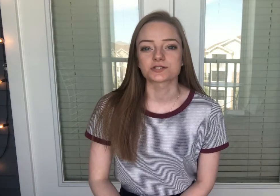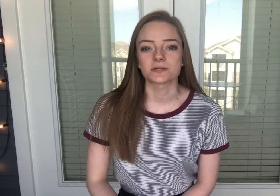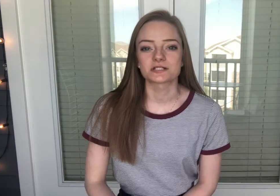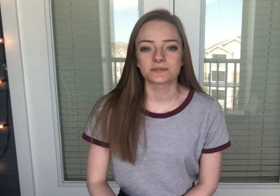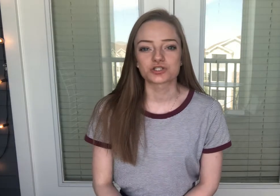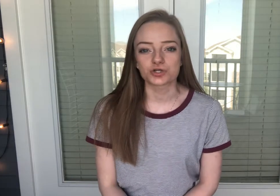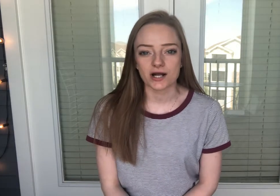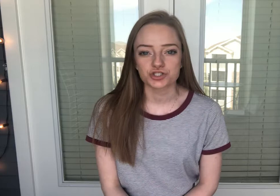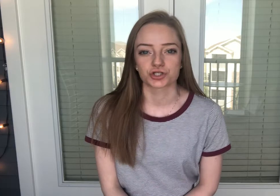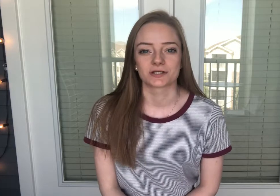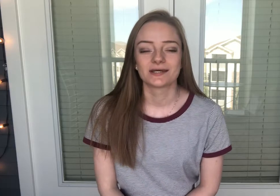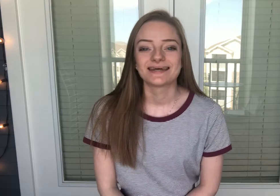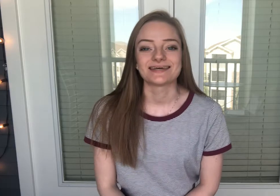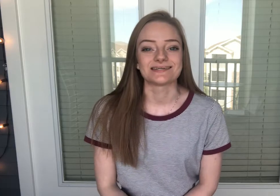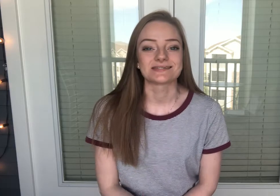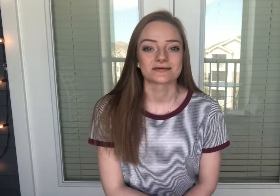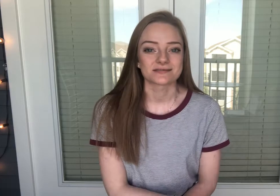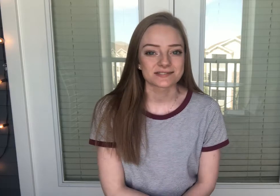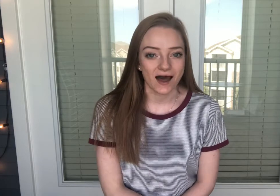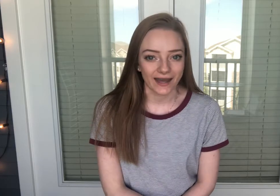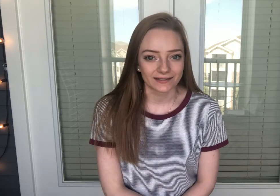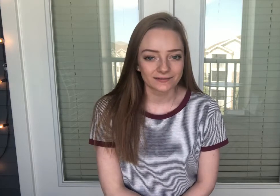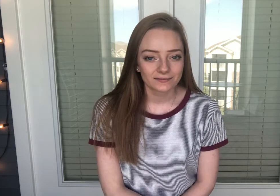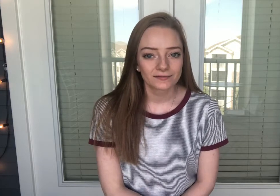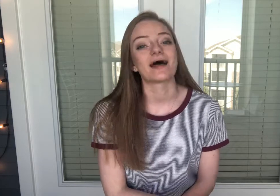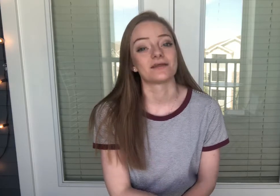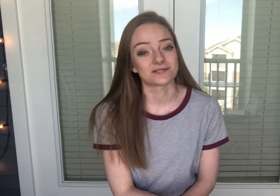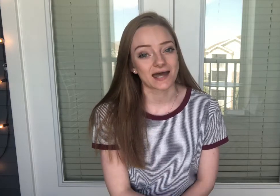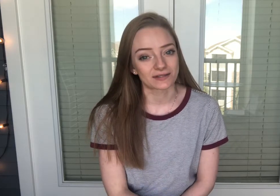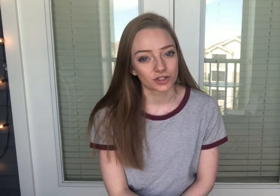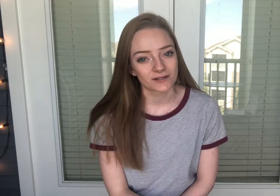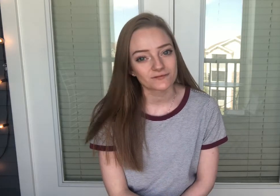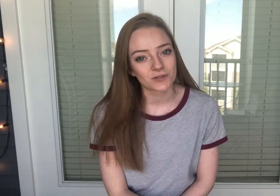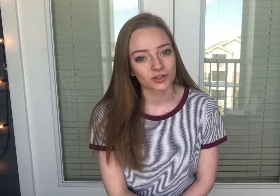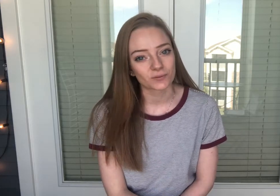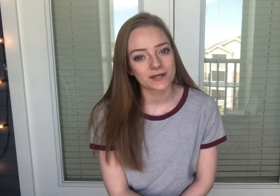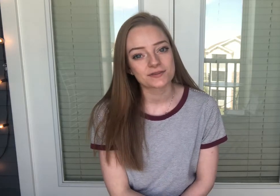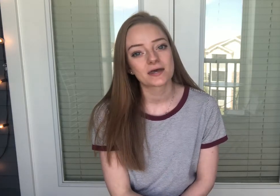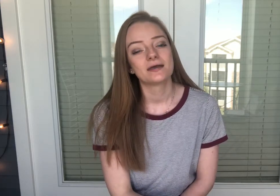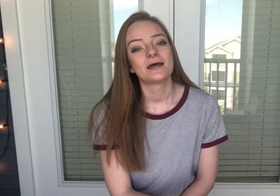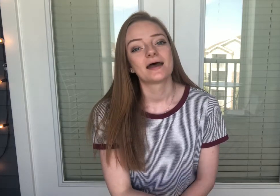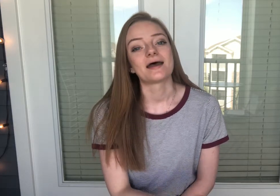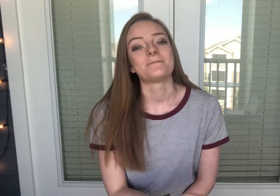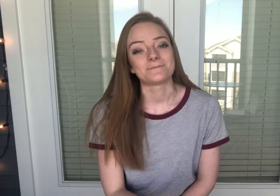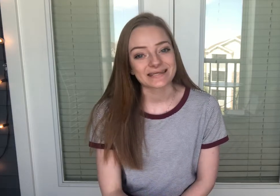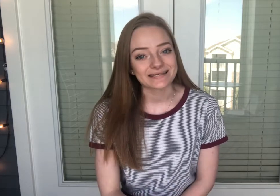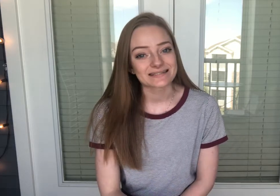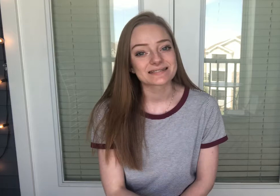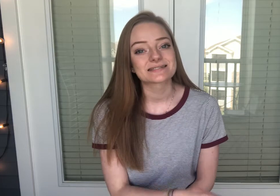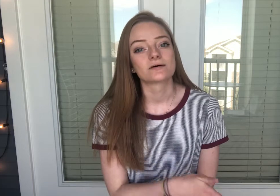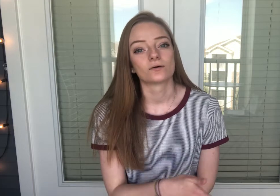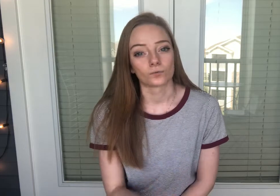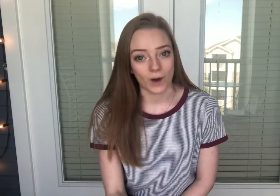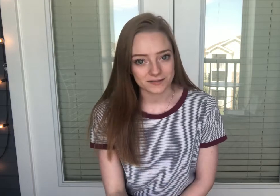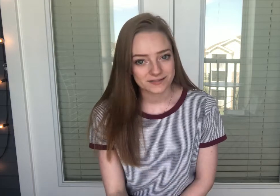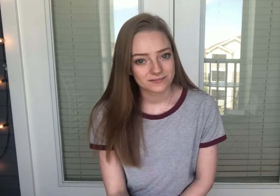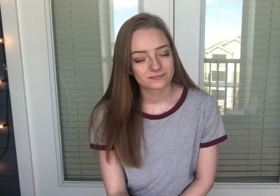going to be structured is sign, and then the sign that you're unfamiliar with means what.